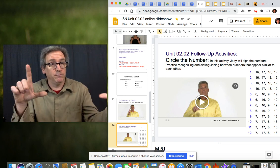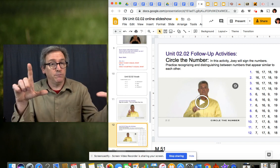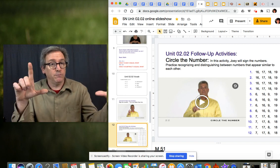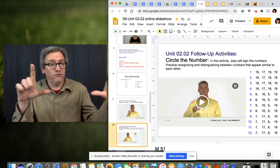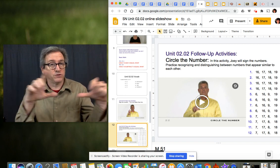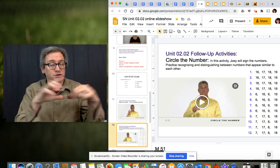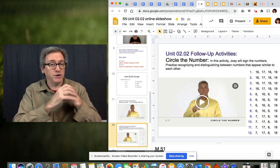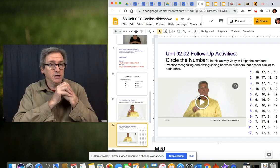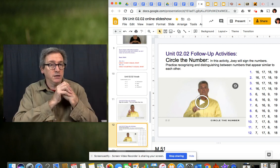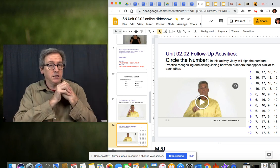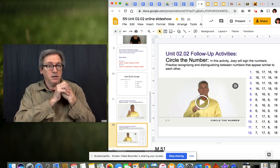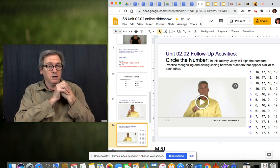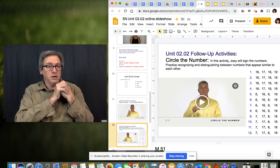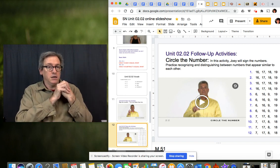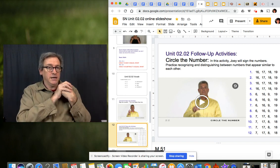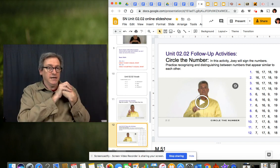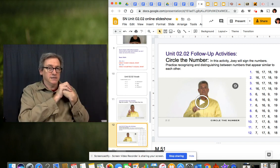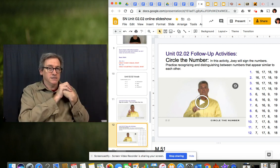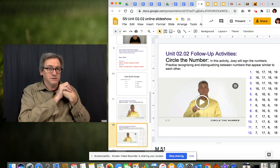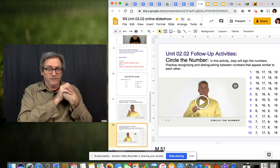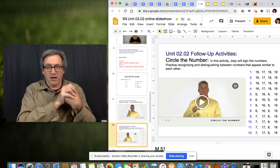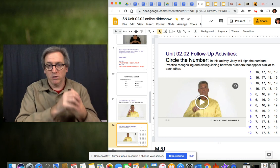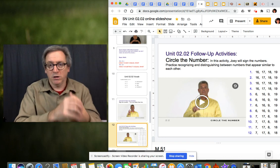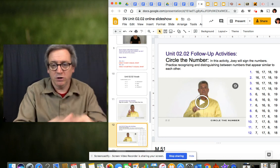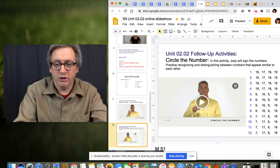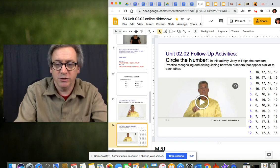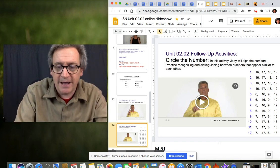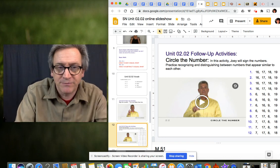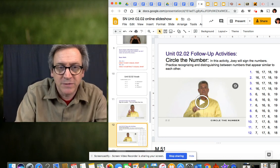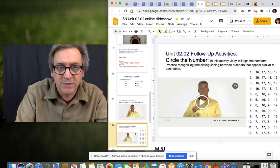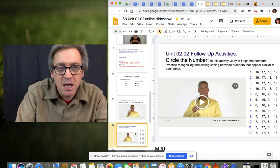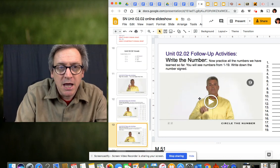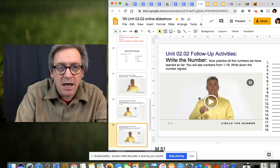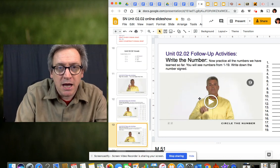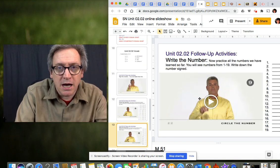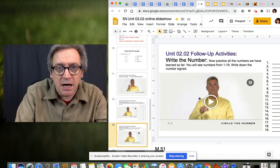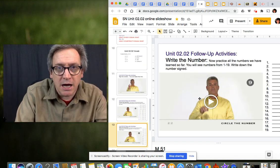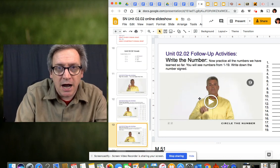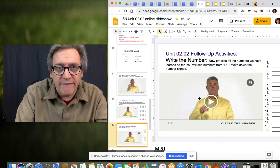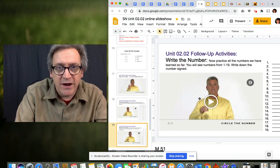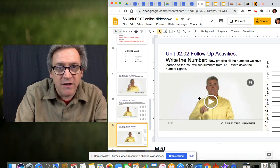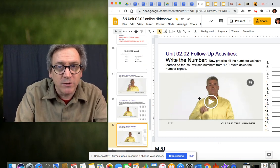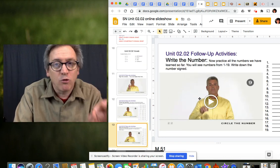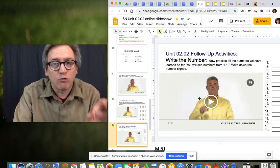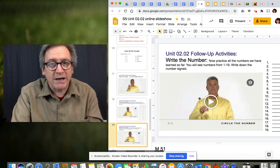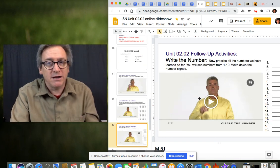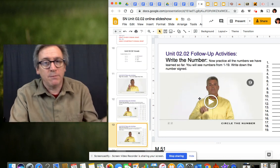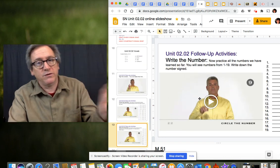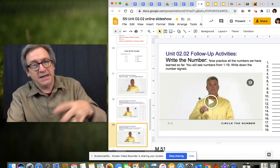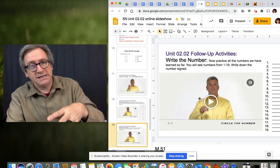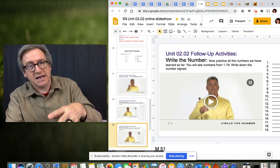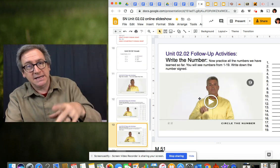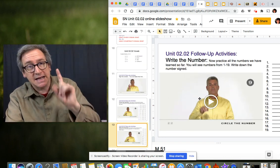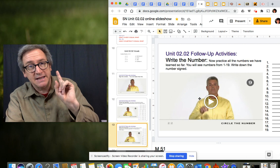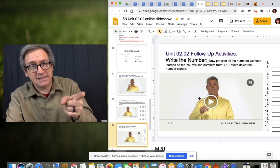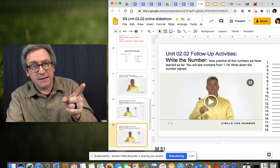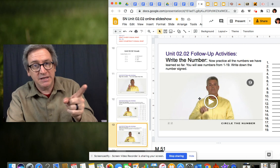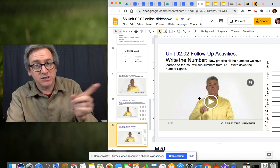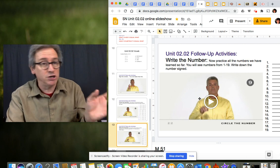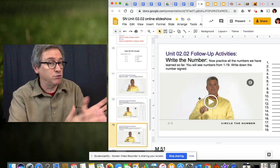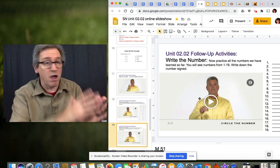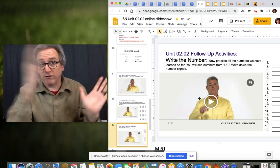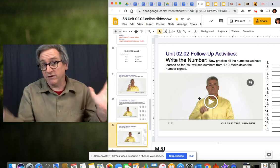want to full screen his video, you can do that. And then another one, write the number that he signs. And